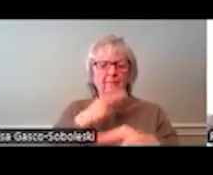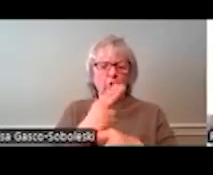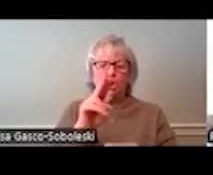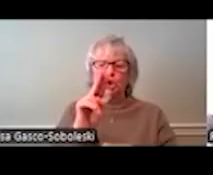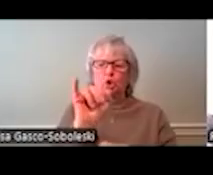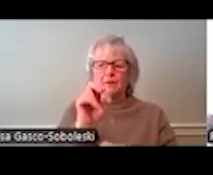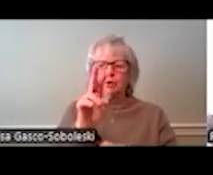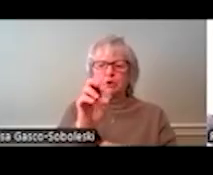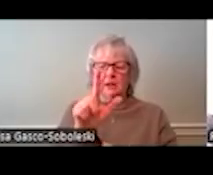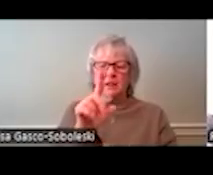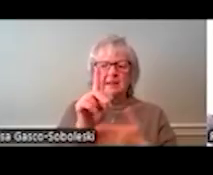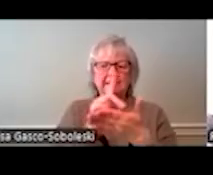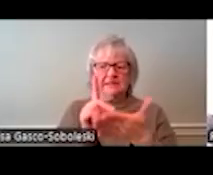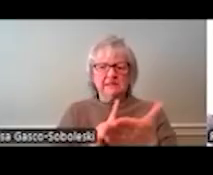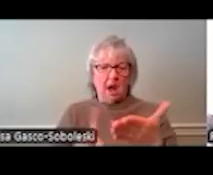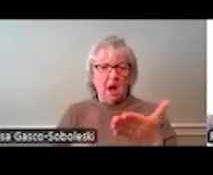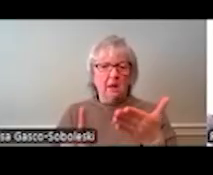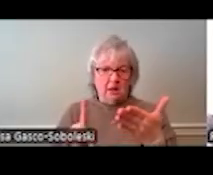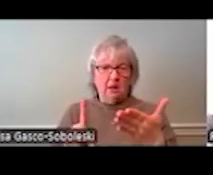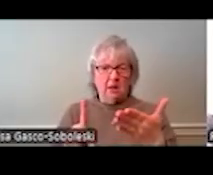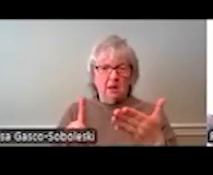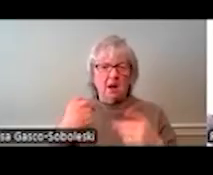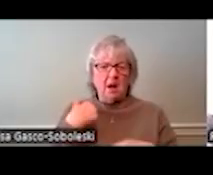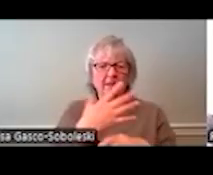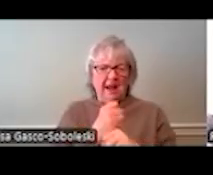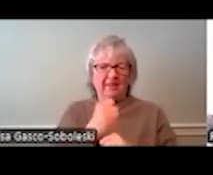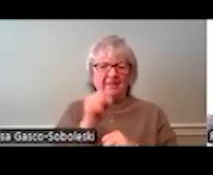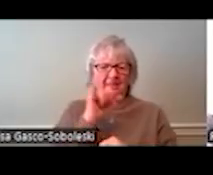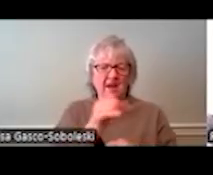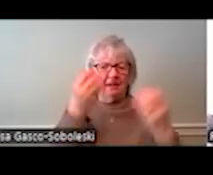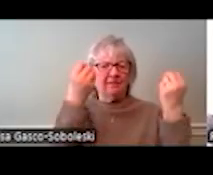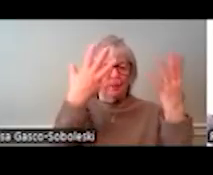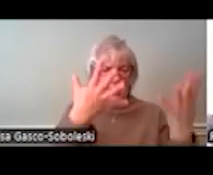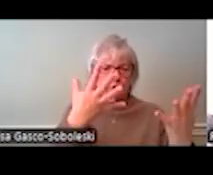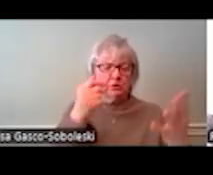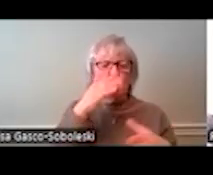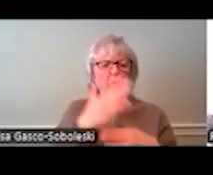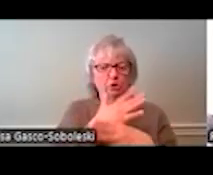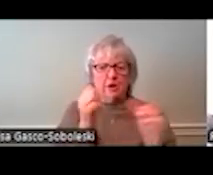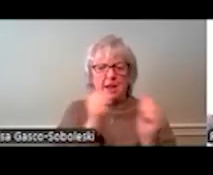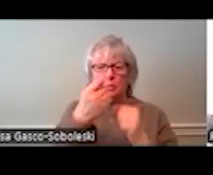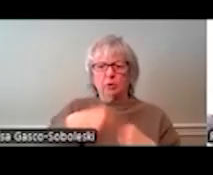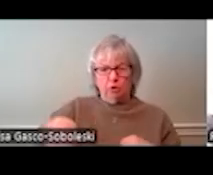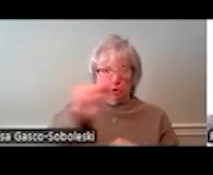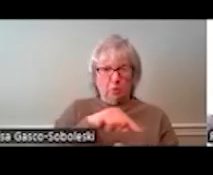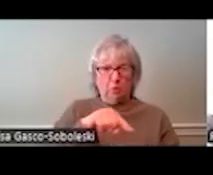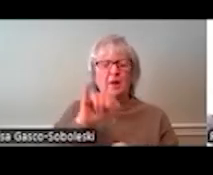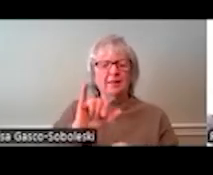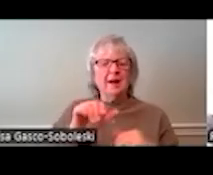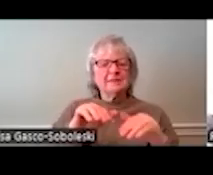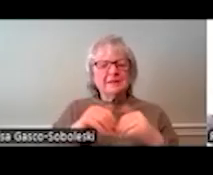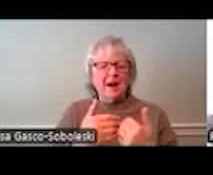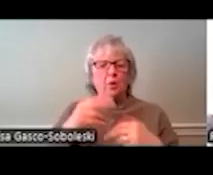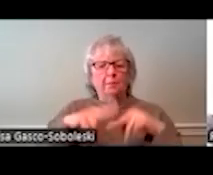your facility, there's the universal design, and that has a lot of information that I'll